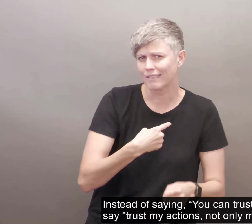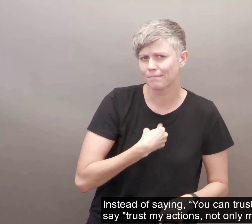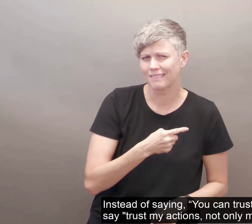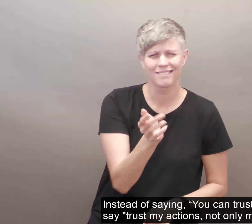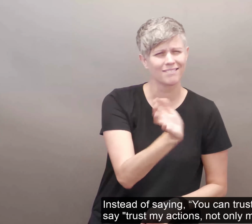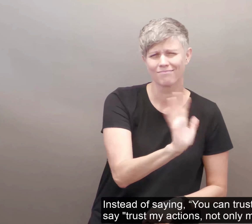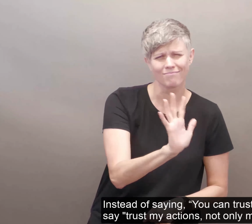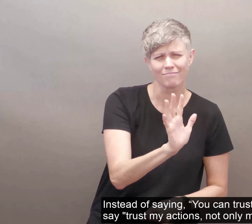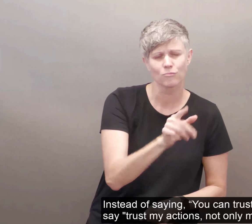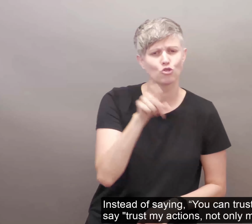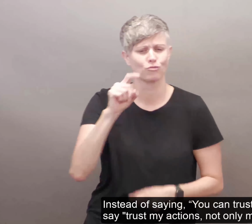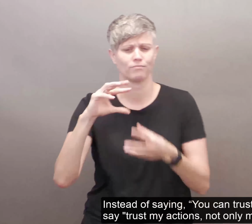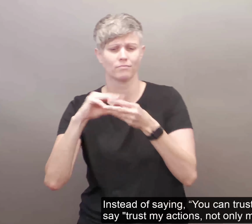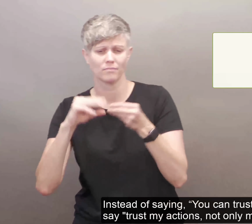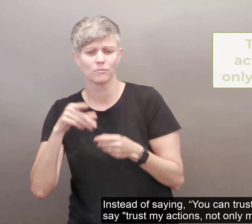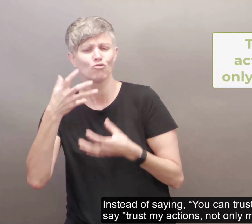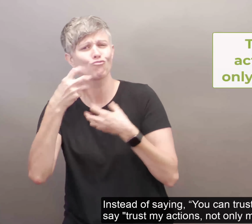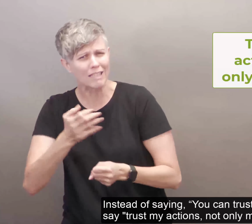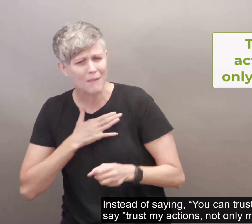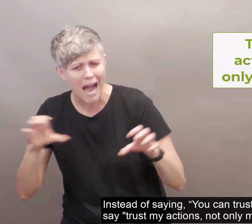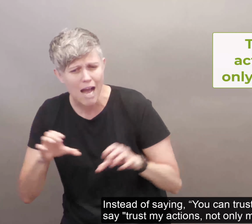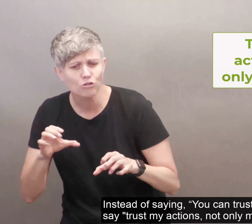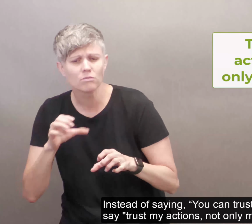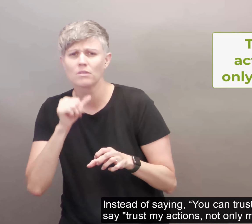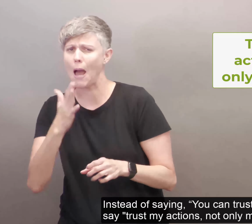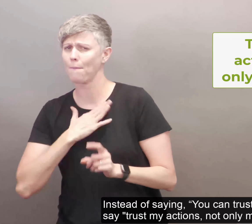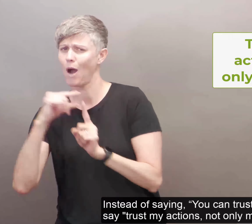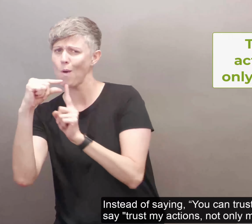me," say, "Trust my actions, not only my words."